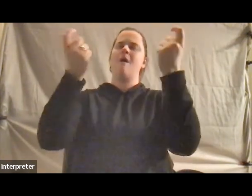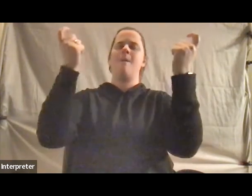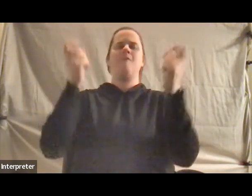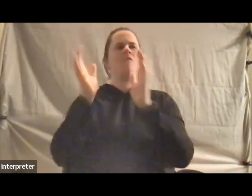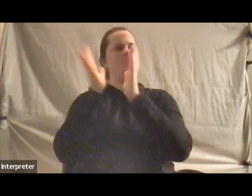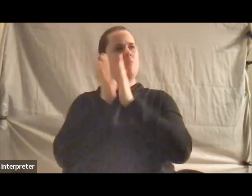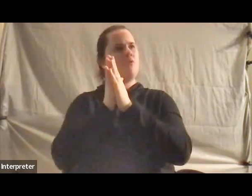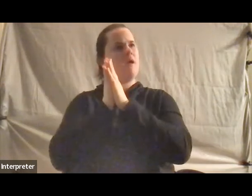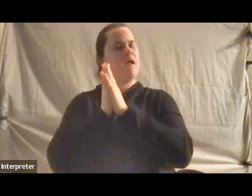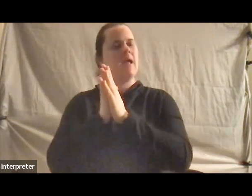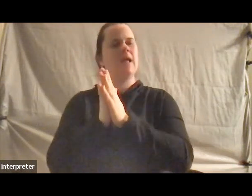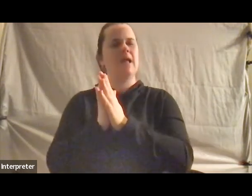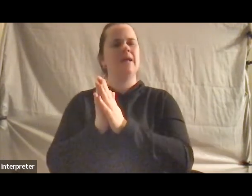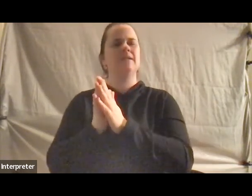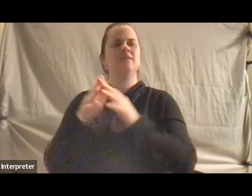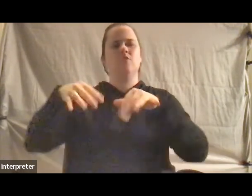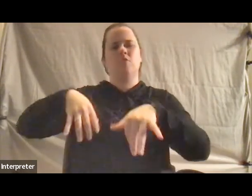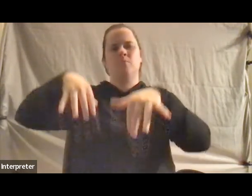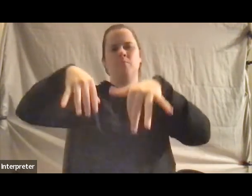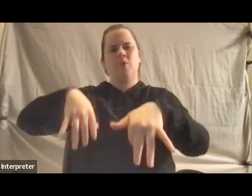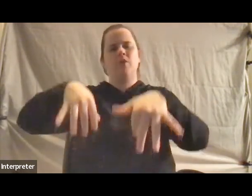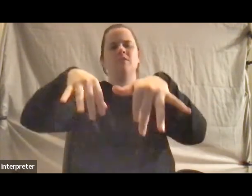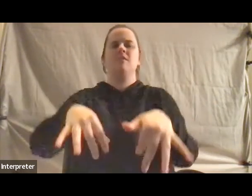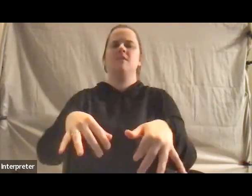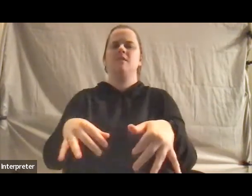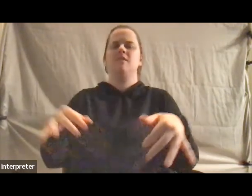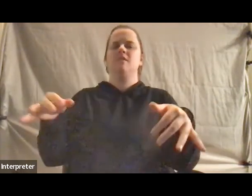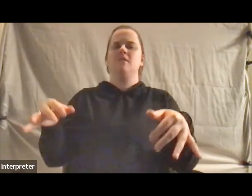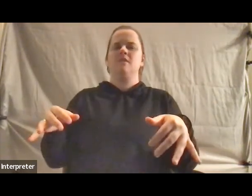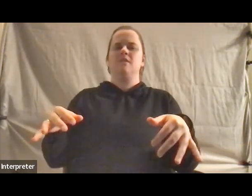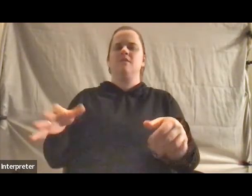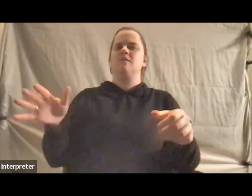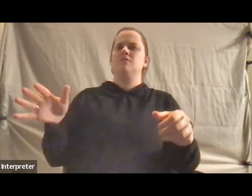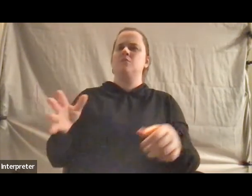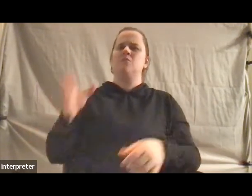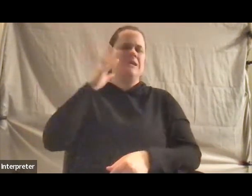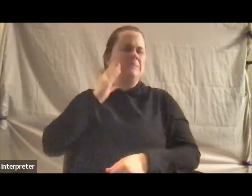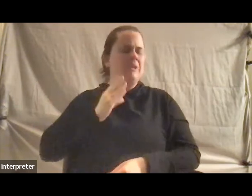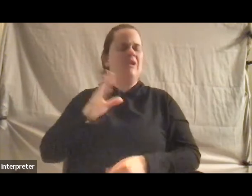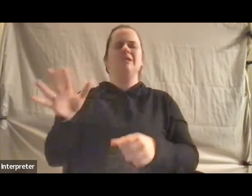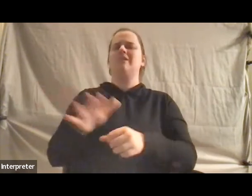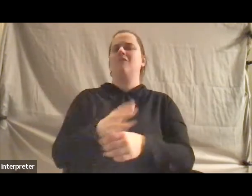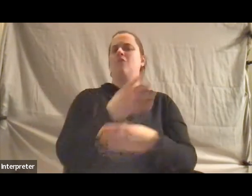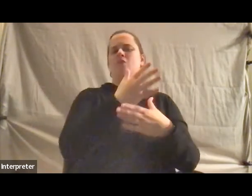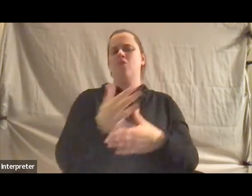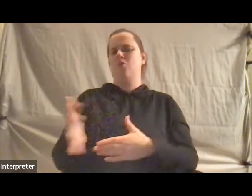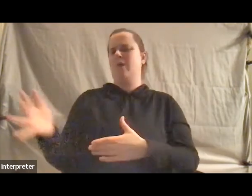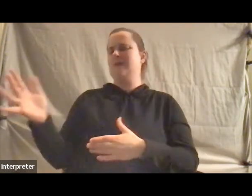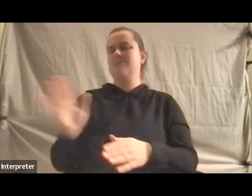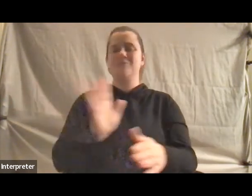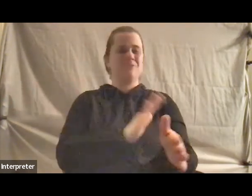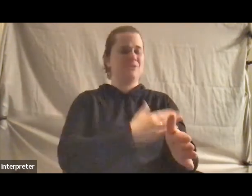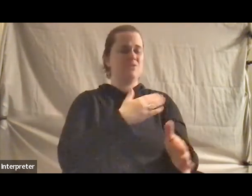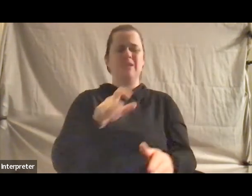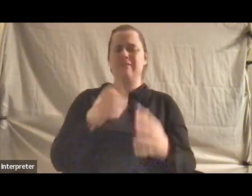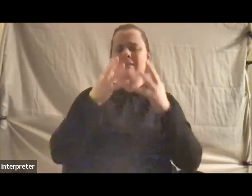marches. To explore the full, meaningful range of music, we also need the sadness and the